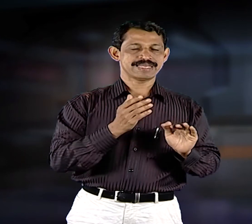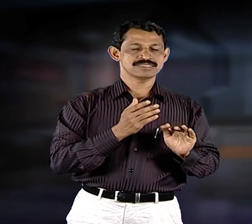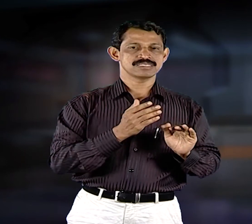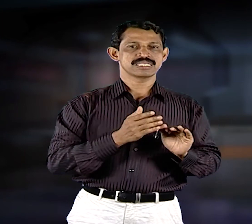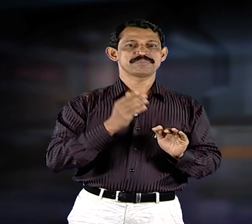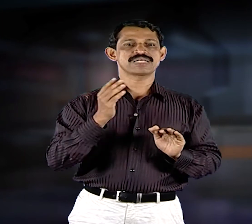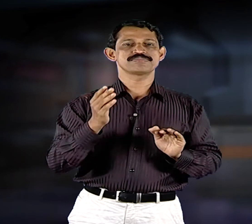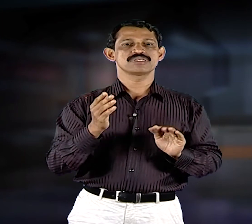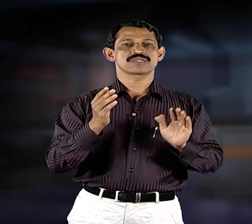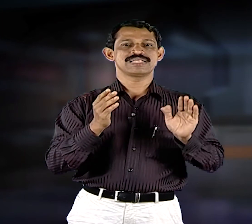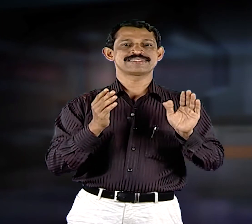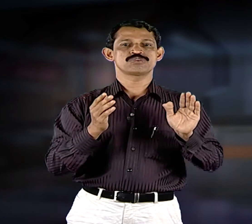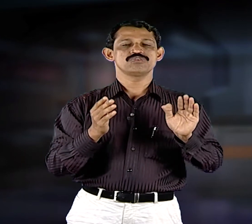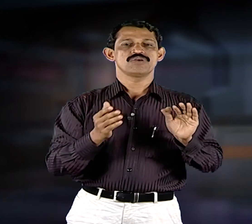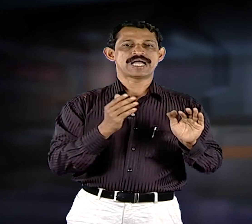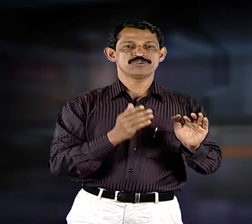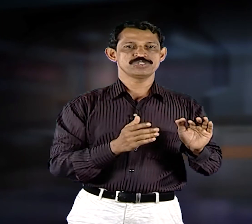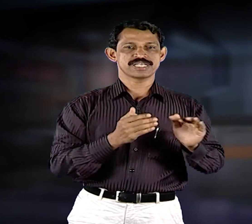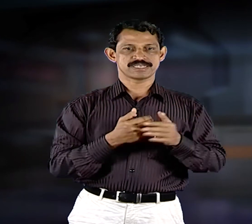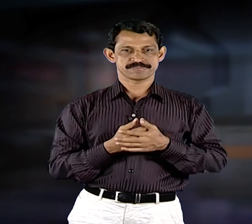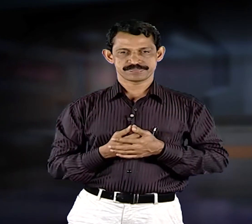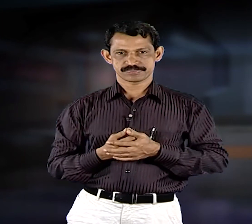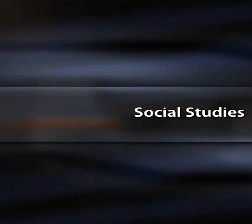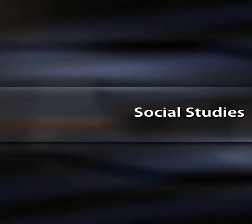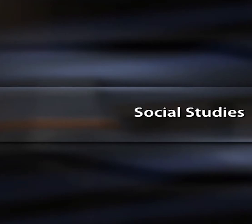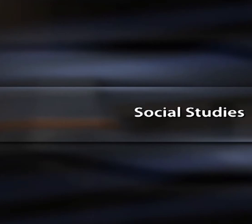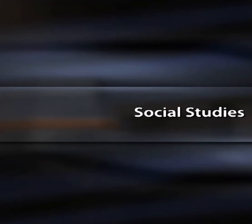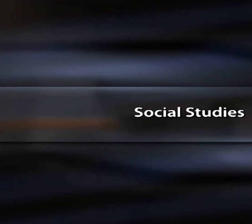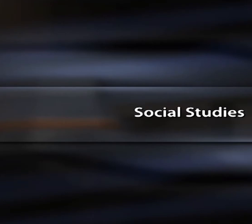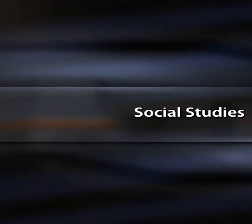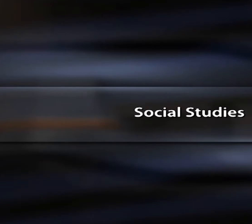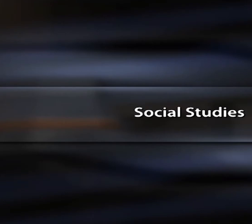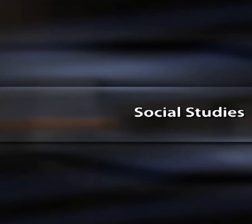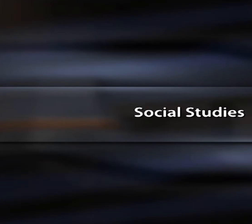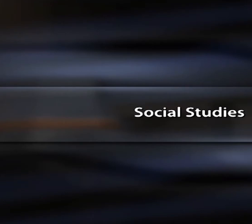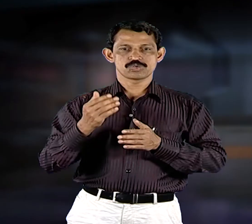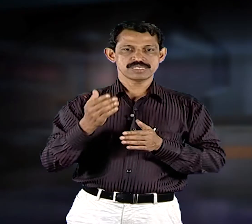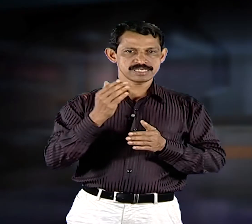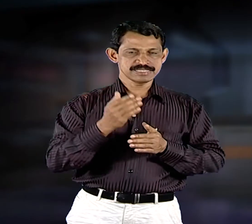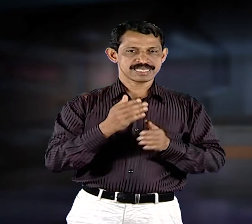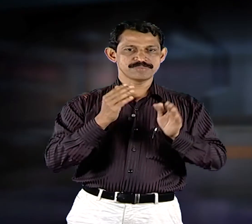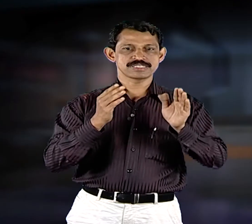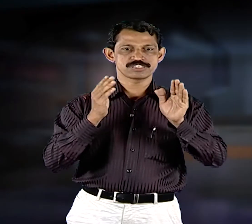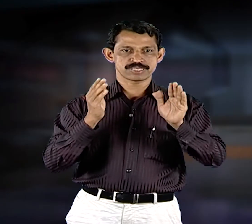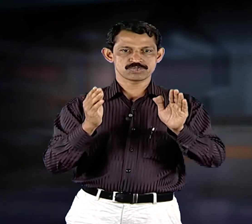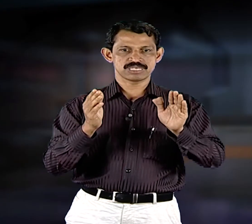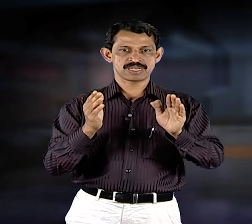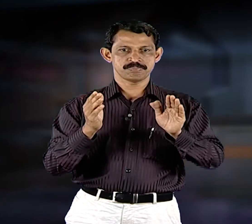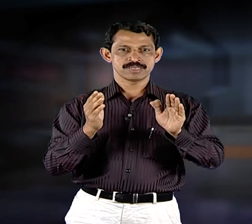hence it becomes related to value education. Social studies. Social studies helps a student to develop as